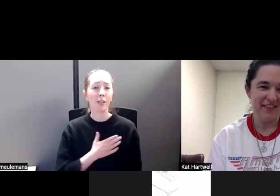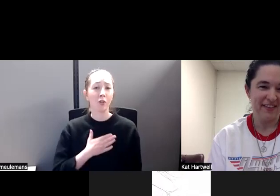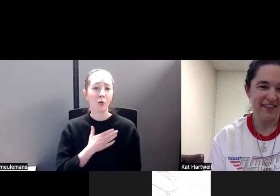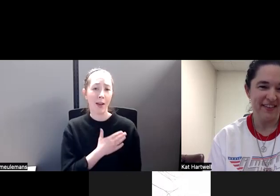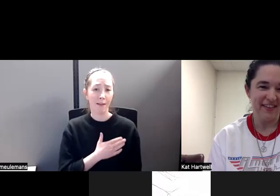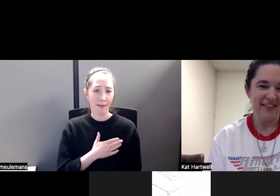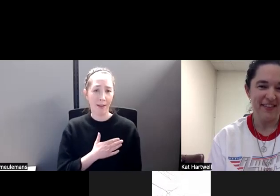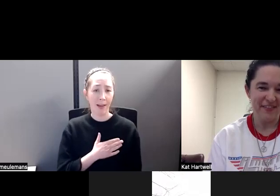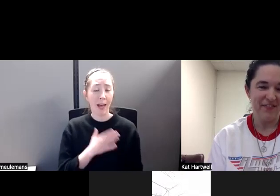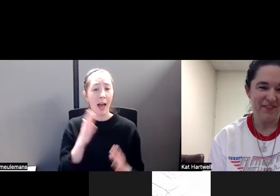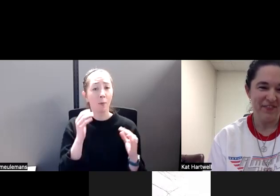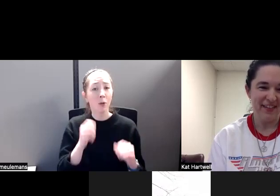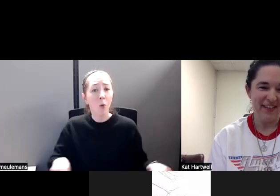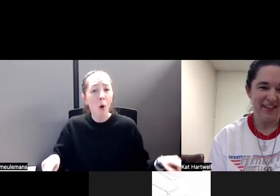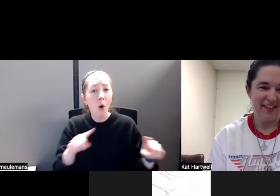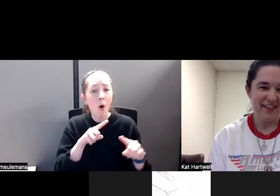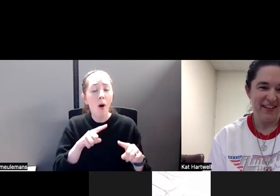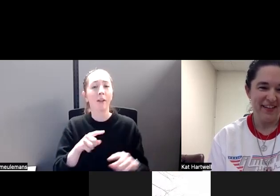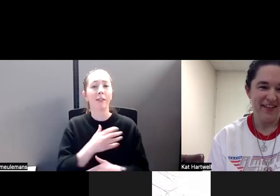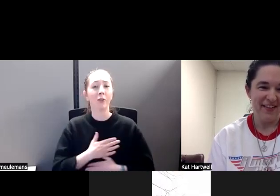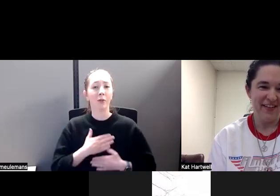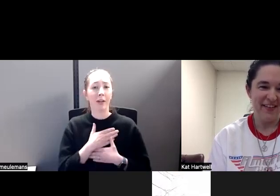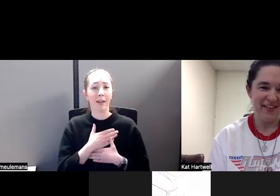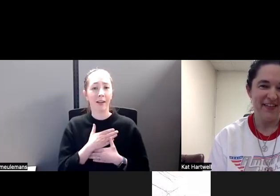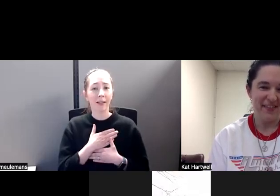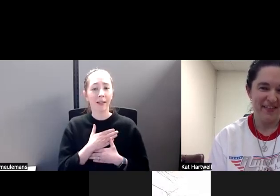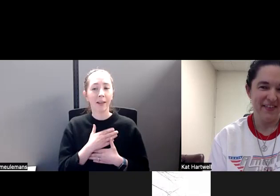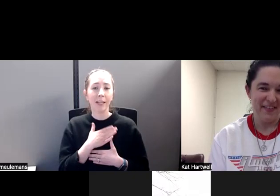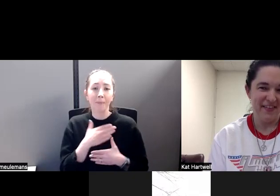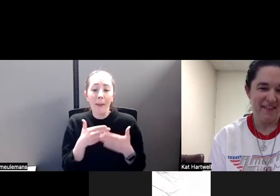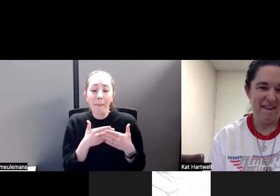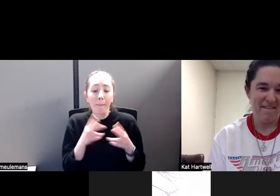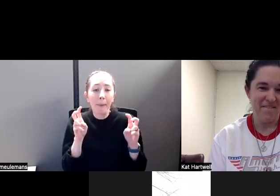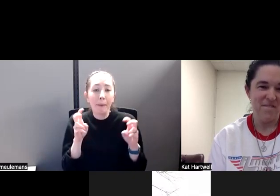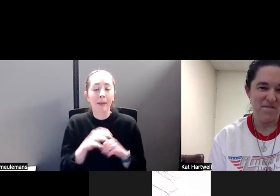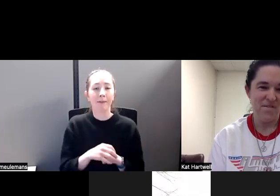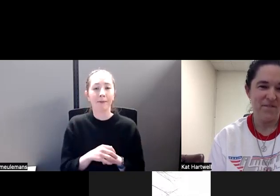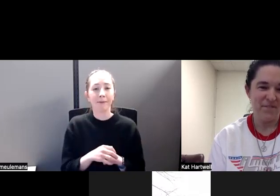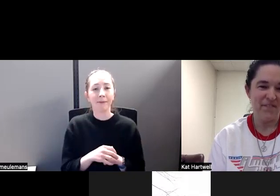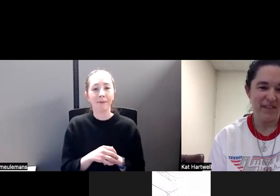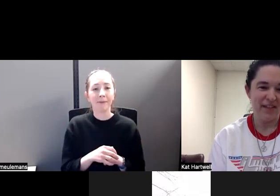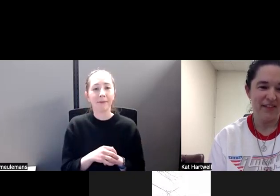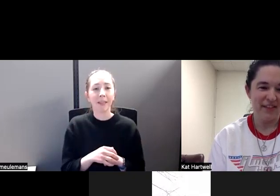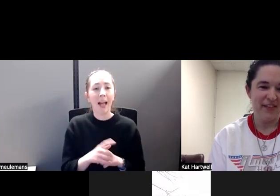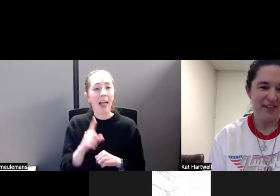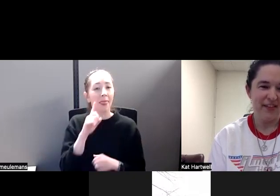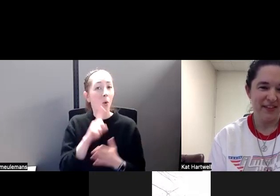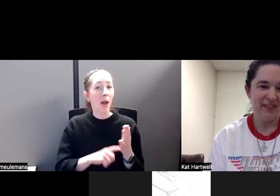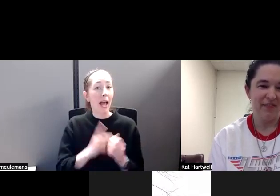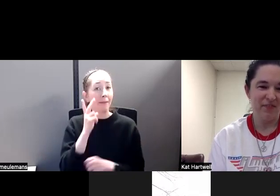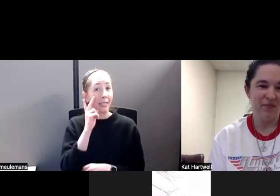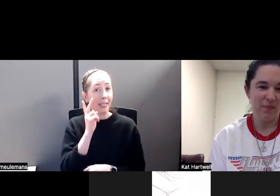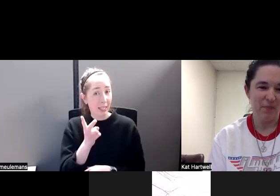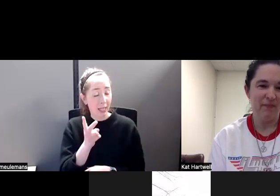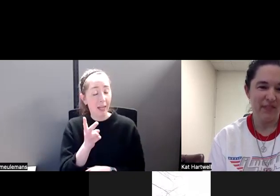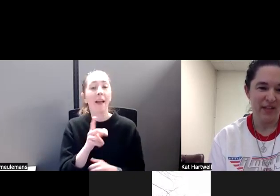I hope you all like the movie because it's my baby. But also, you know, I think what I've seen, A, with